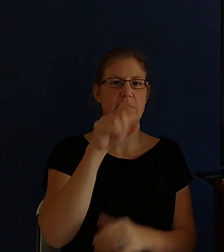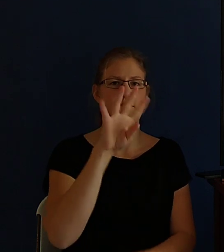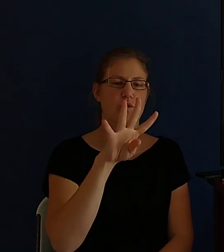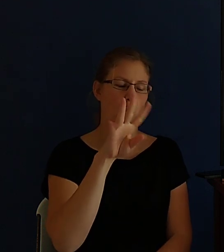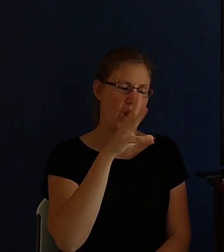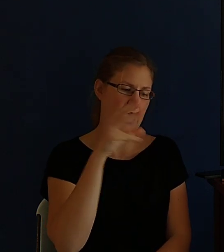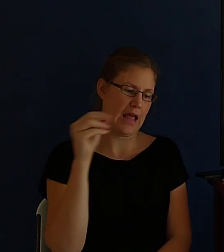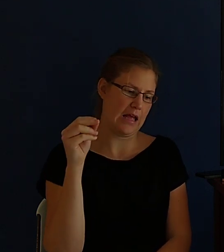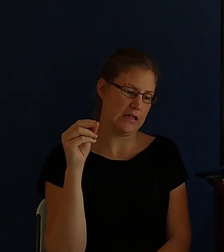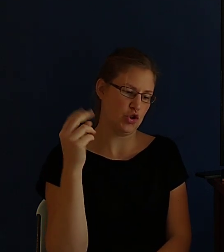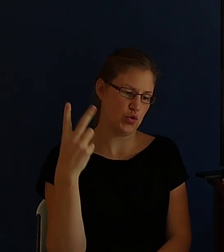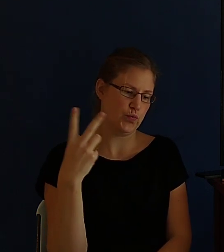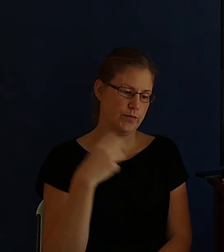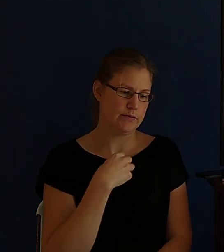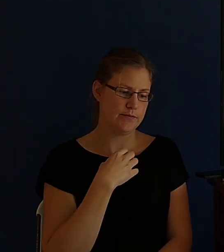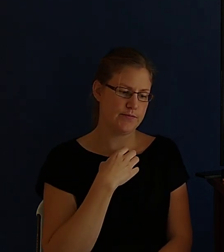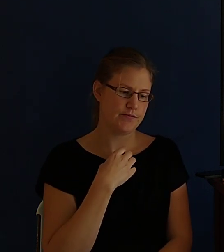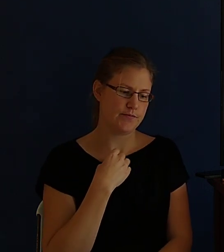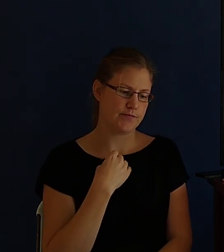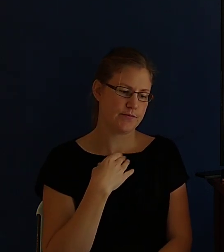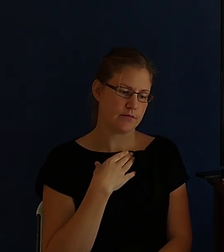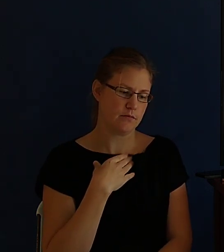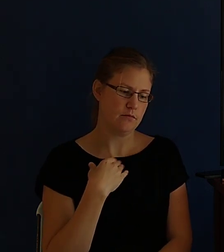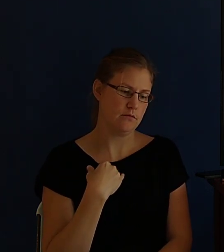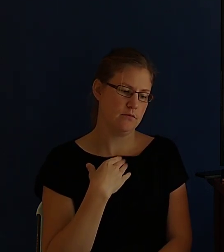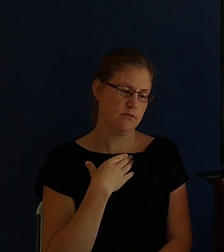this is 2. Okay, this is for the next